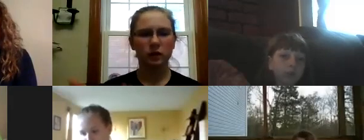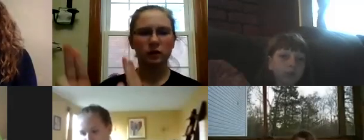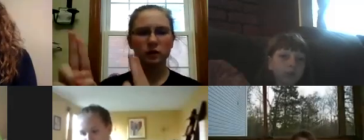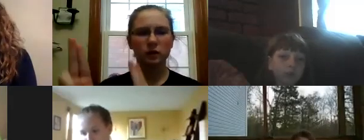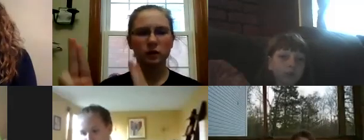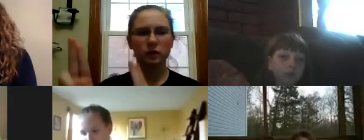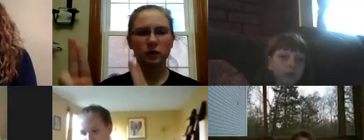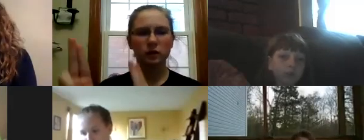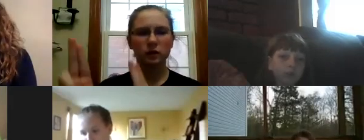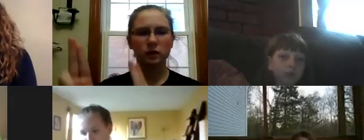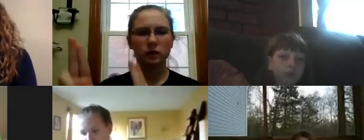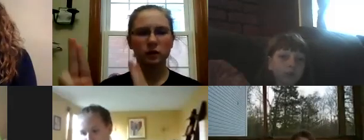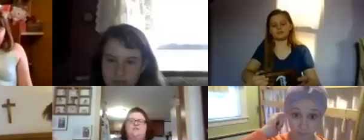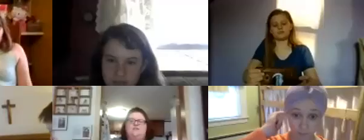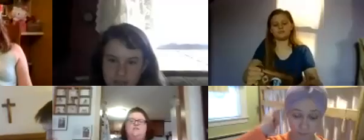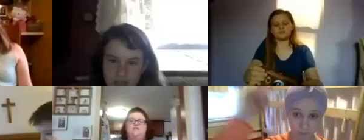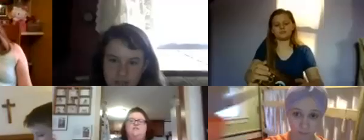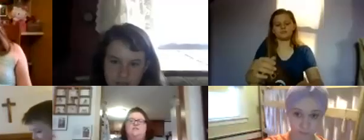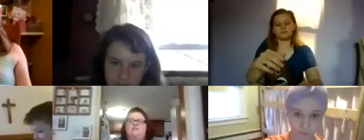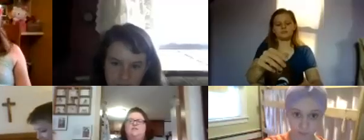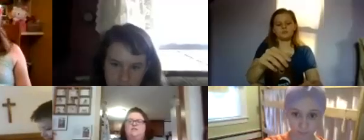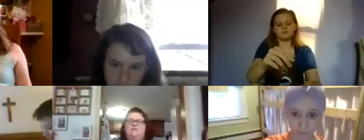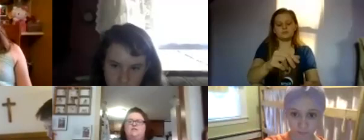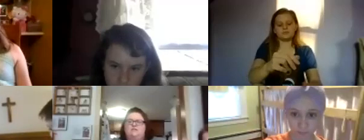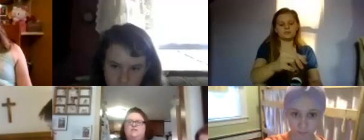Someone says, what is your favorite part of interpreting?